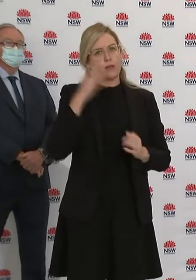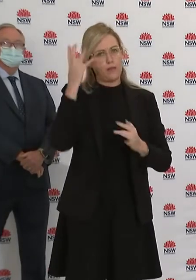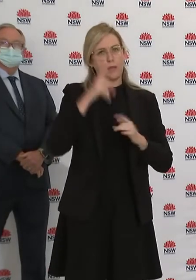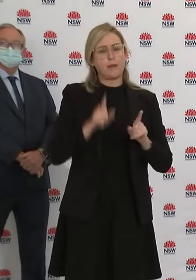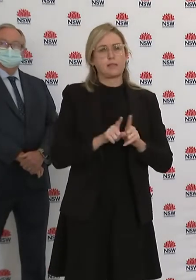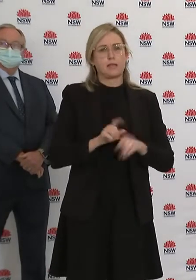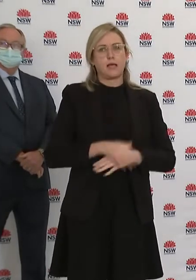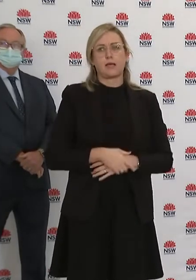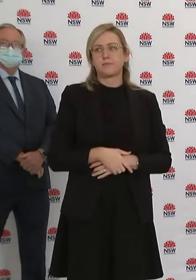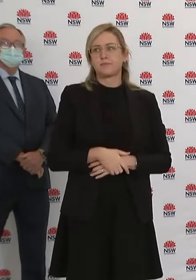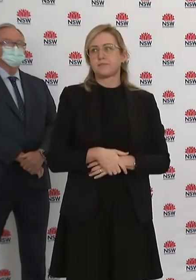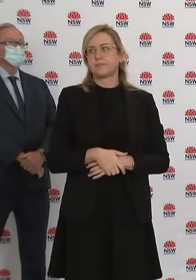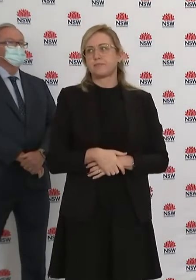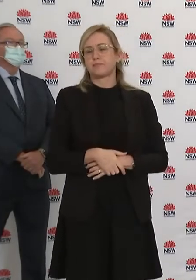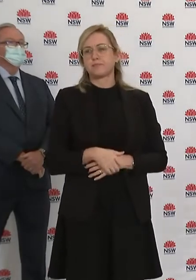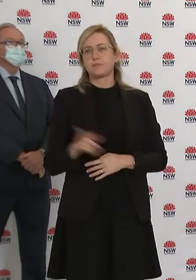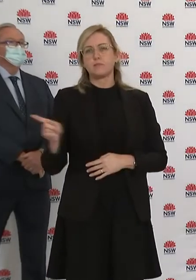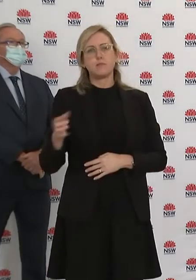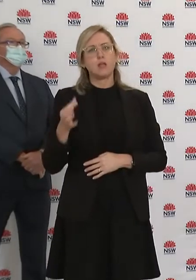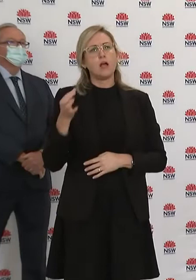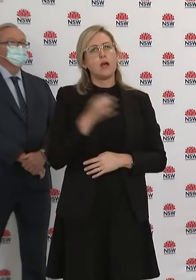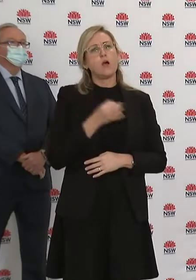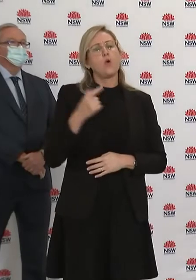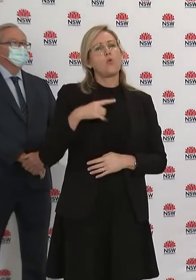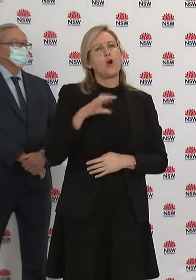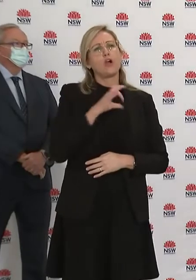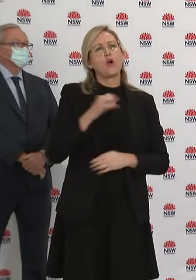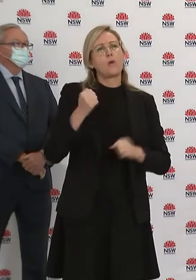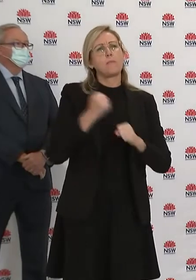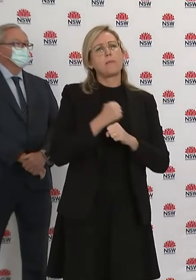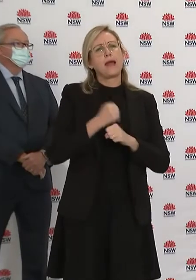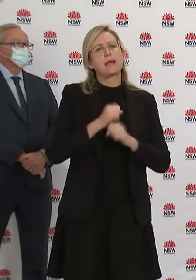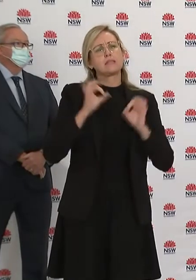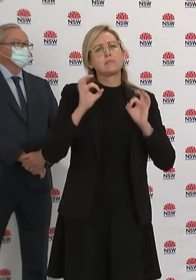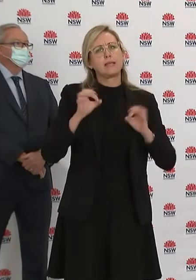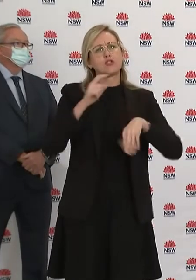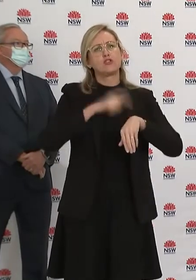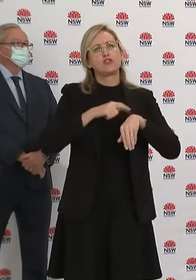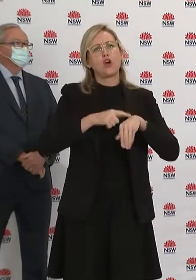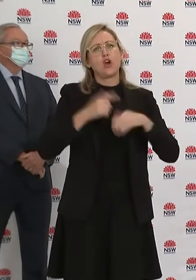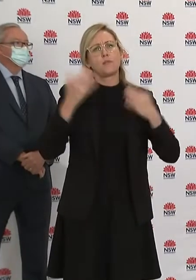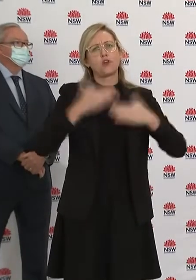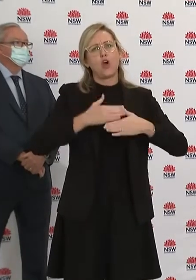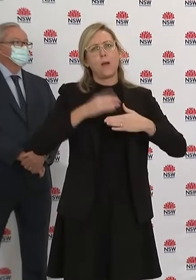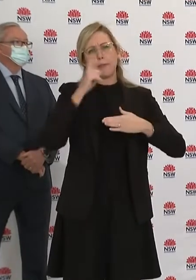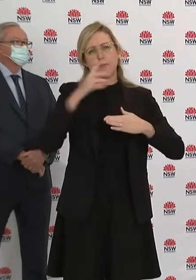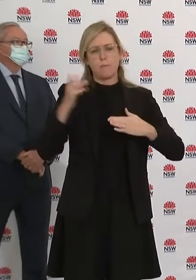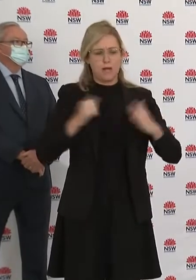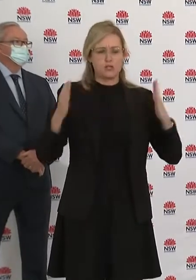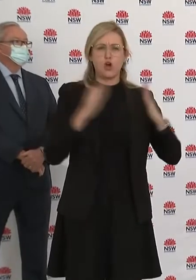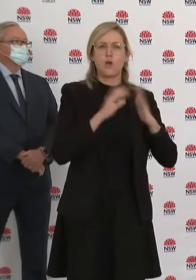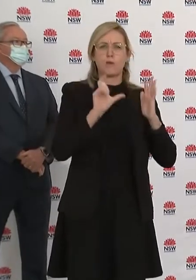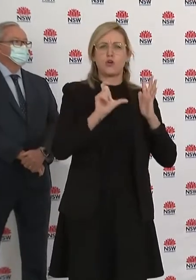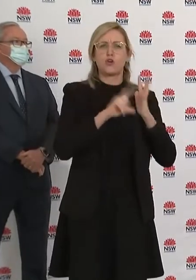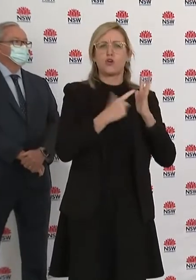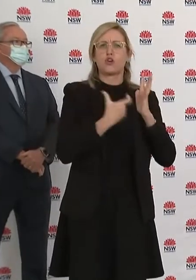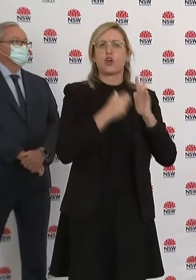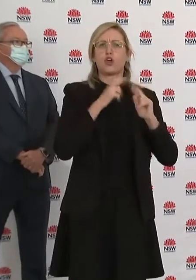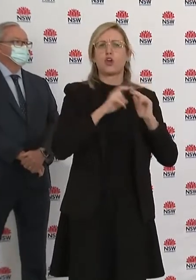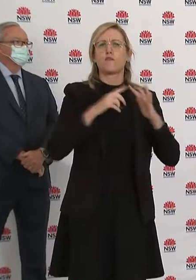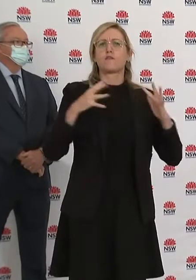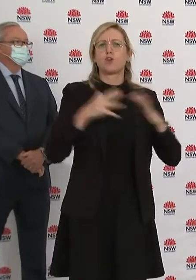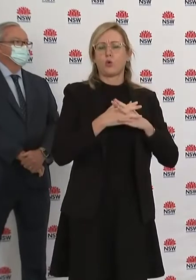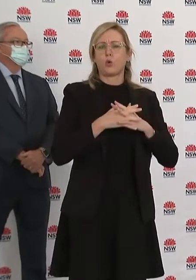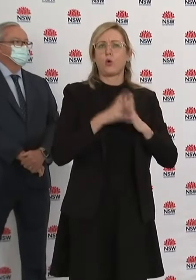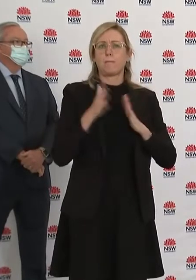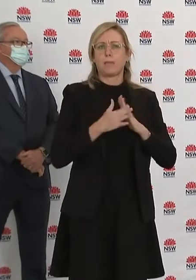wouldn't it curb youth in some of those settings? Look, government is considering the best advice at every time, and it's